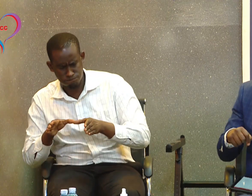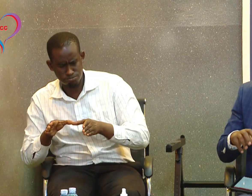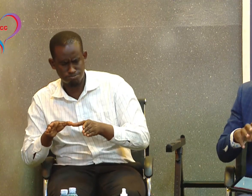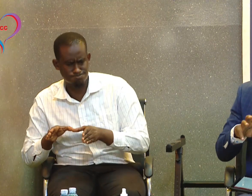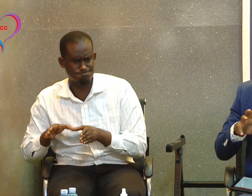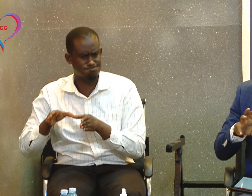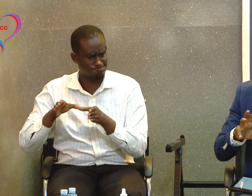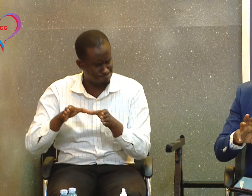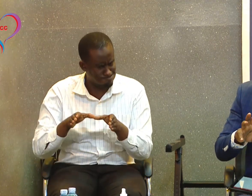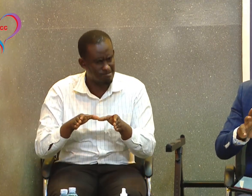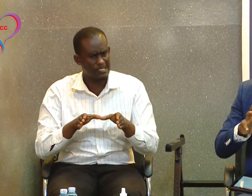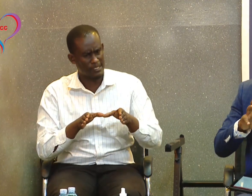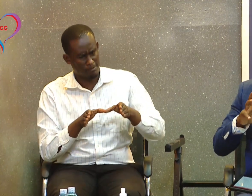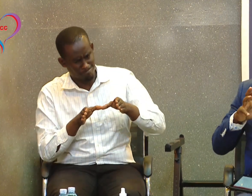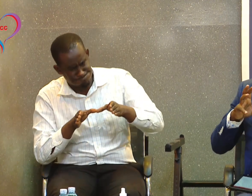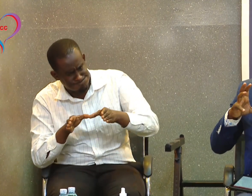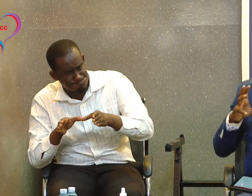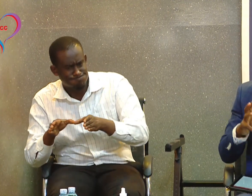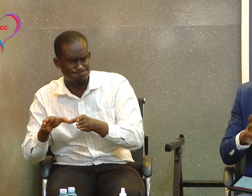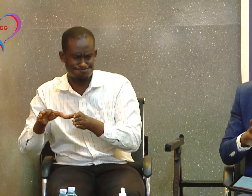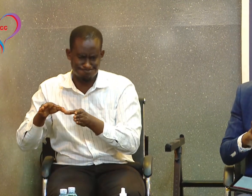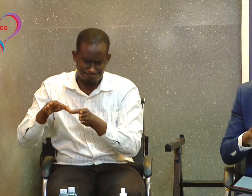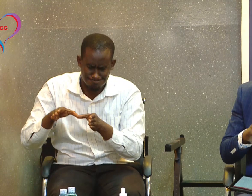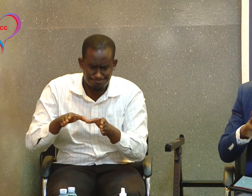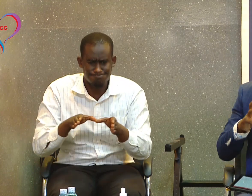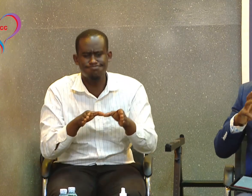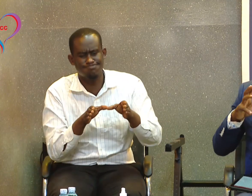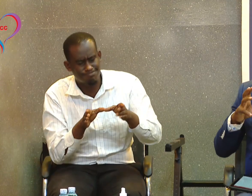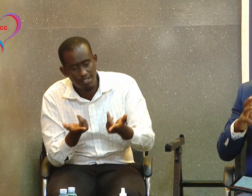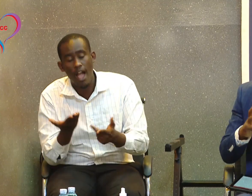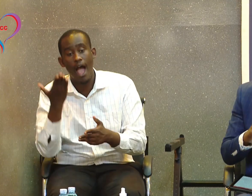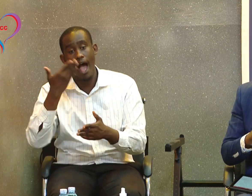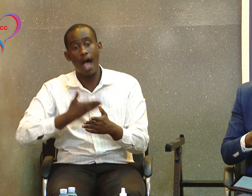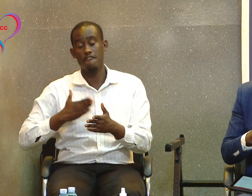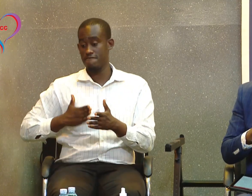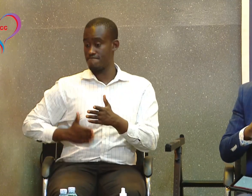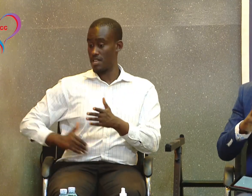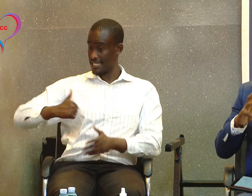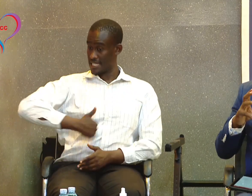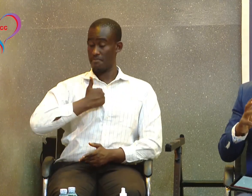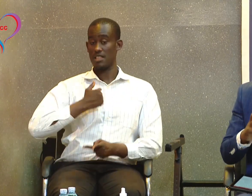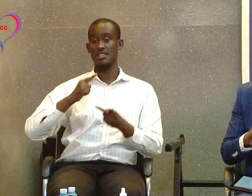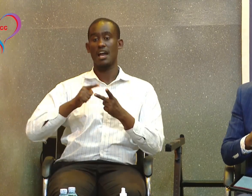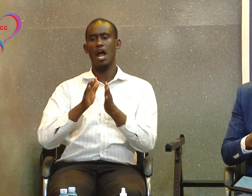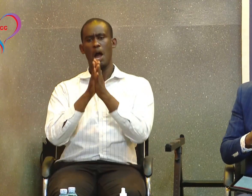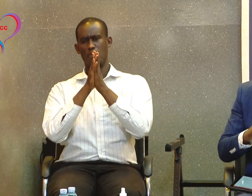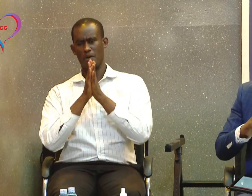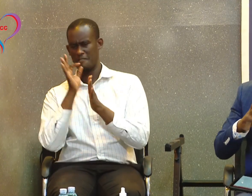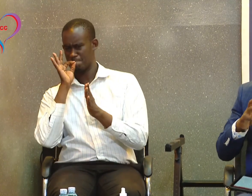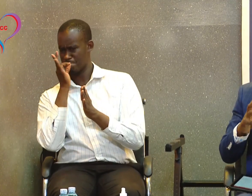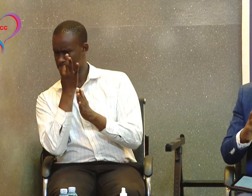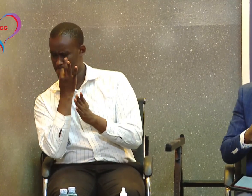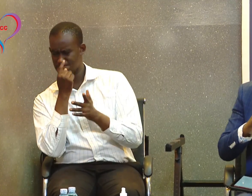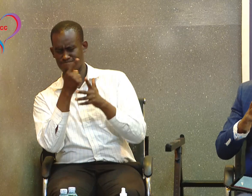are talking about is pushing for having personal disciplines, praying,